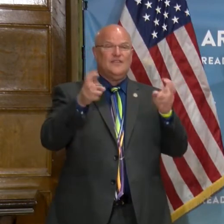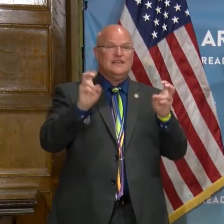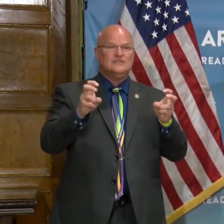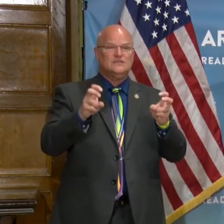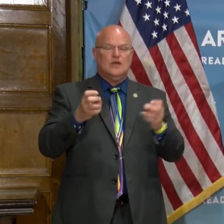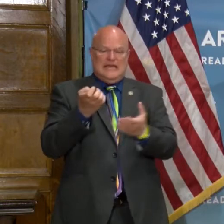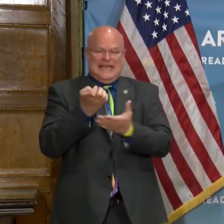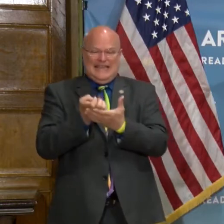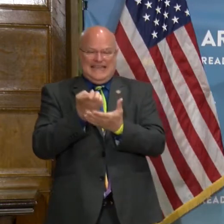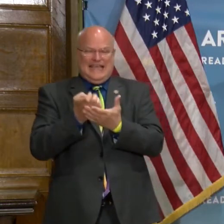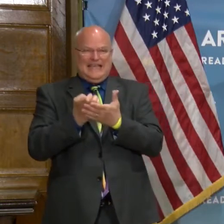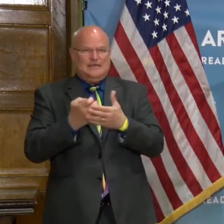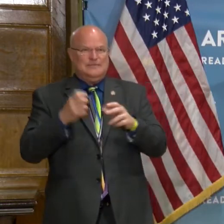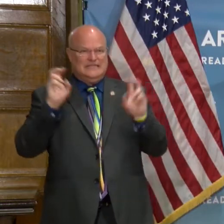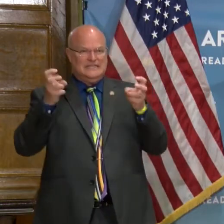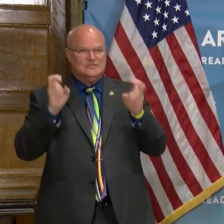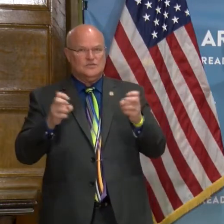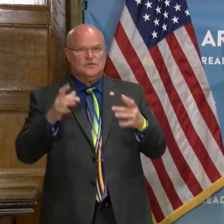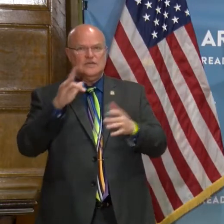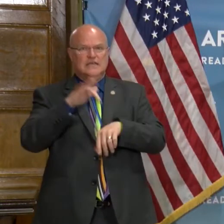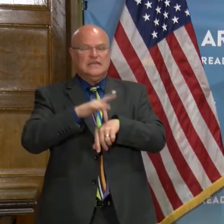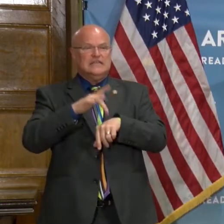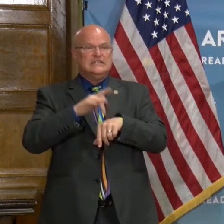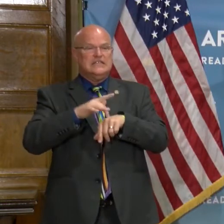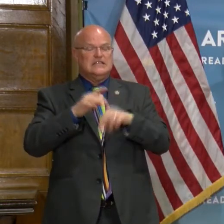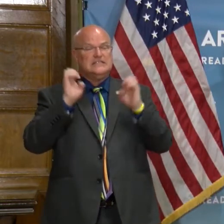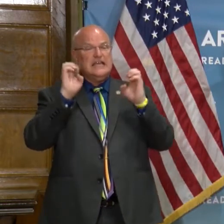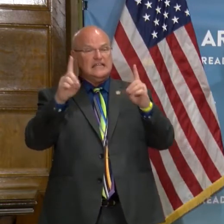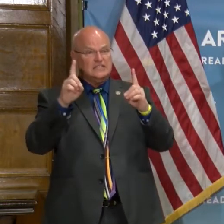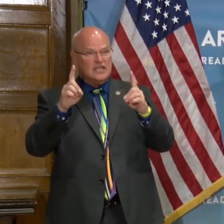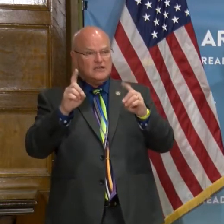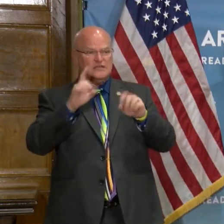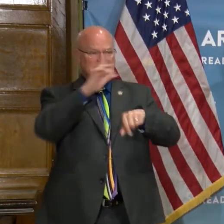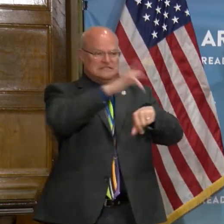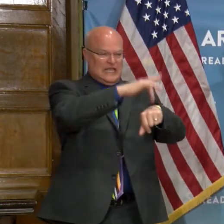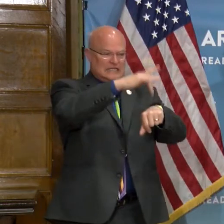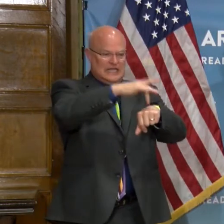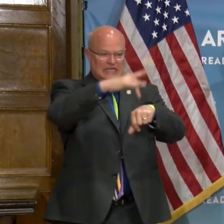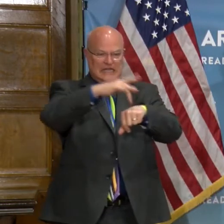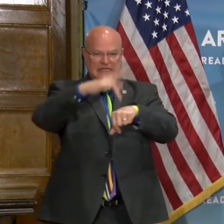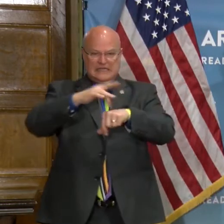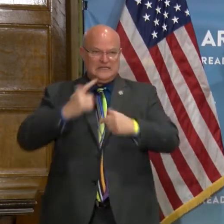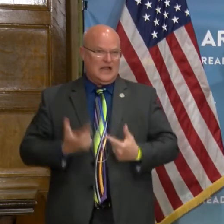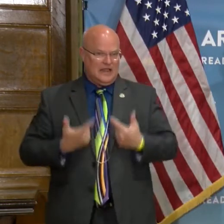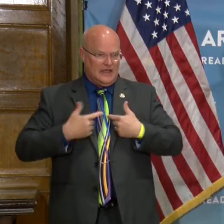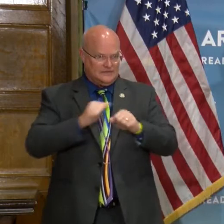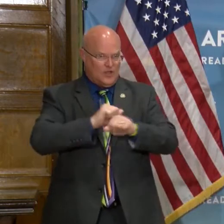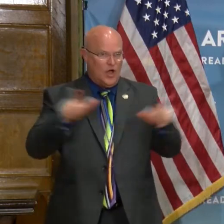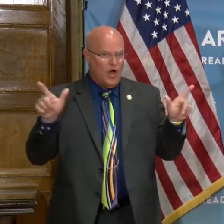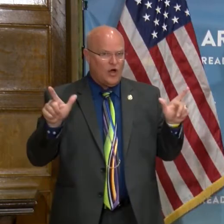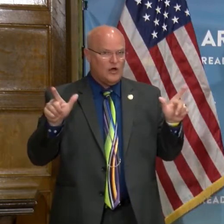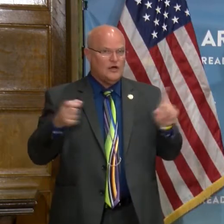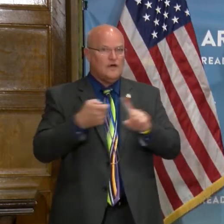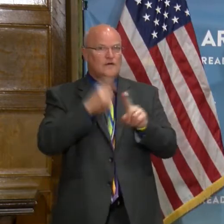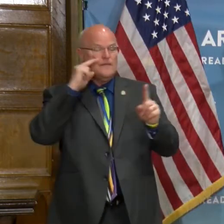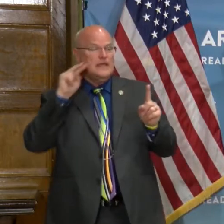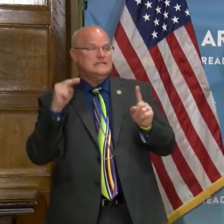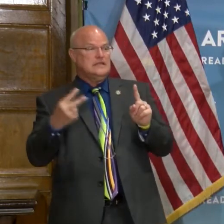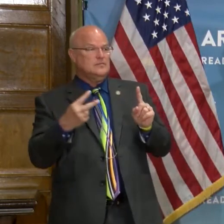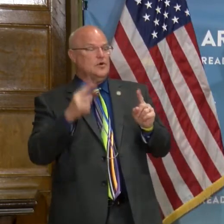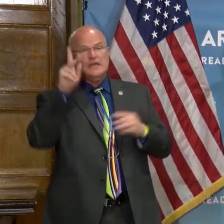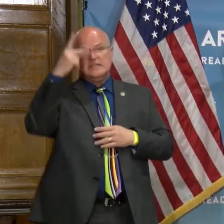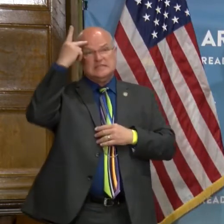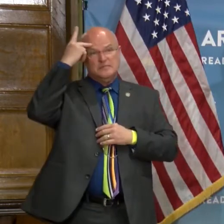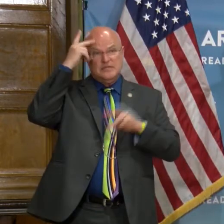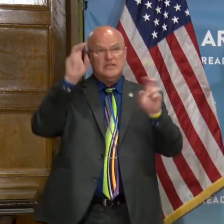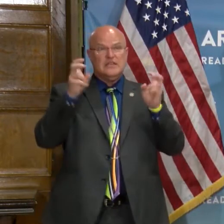an economic issue. It touches, it's an educational issue. It touches all the areas of our lives. So from that standpoint, it's a